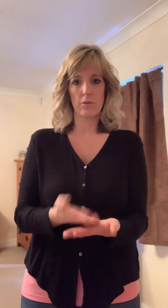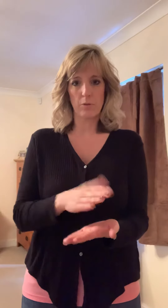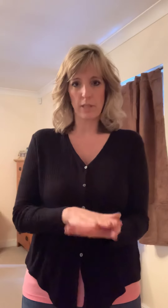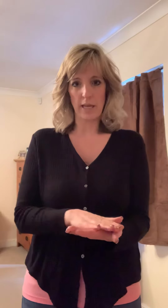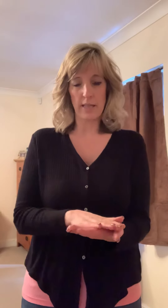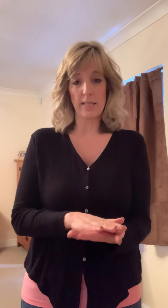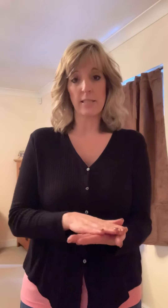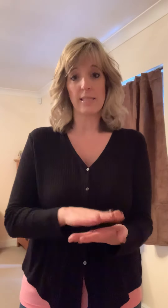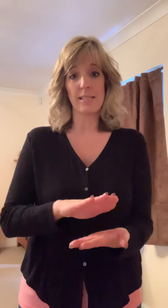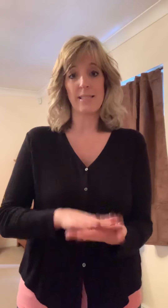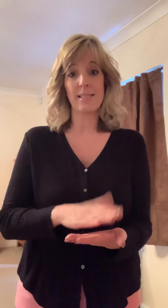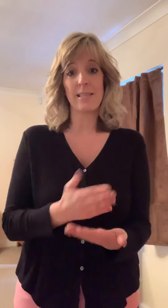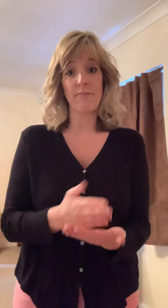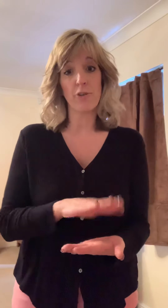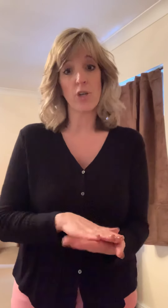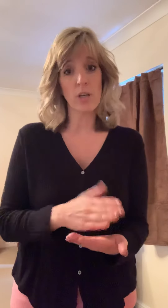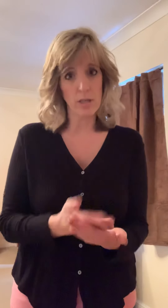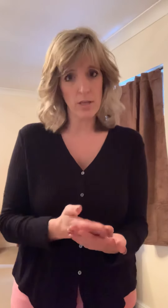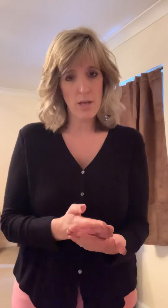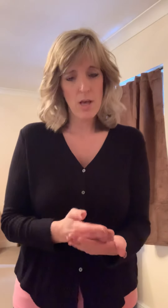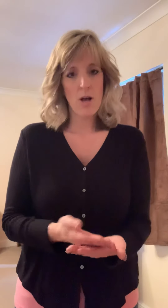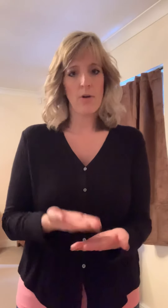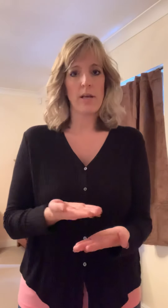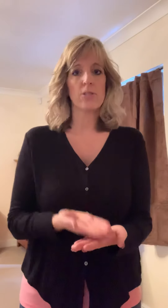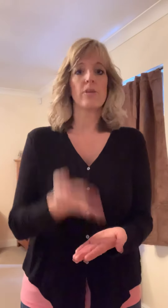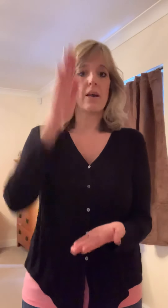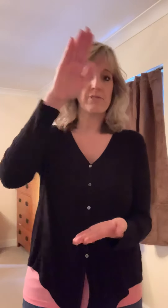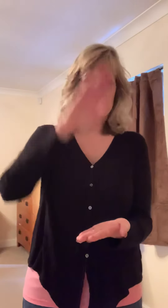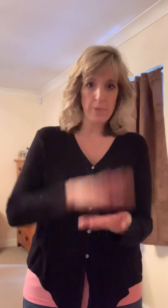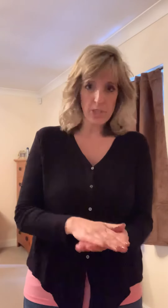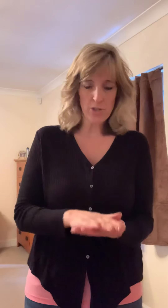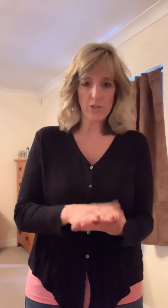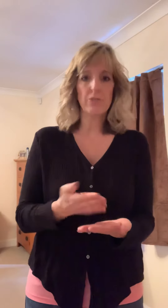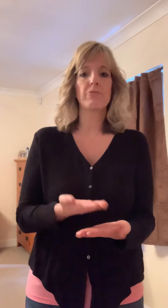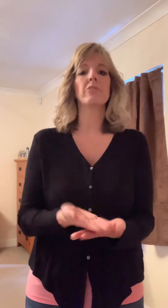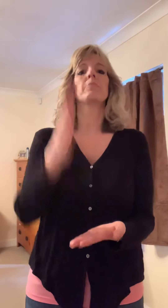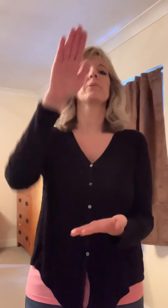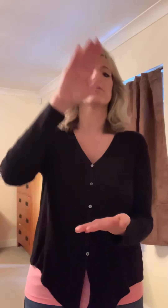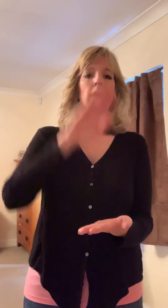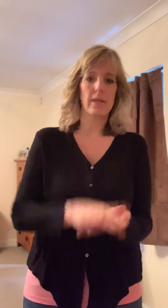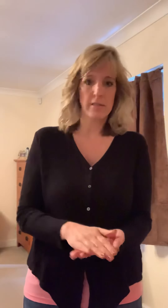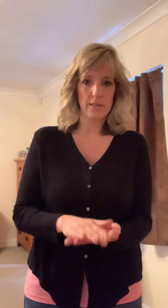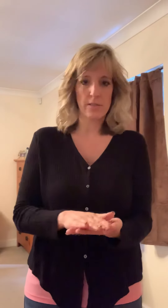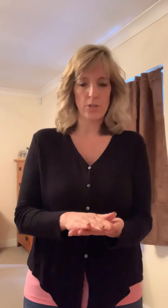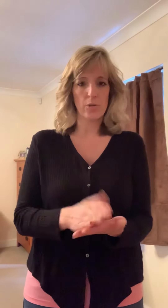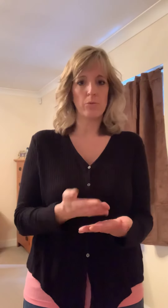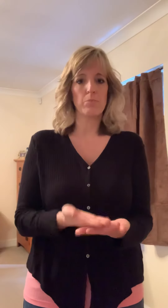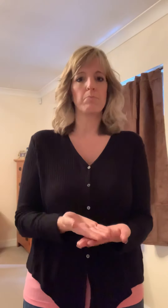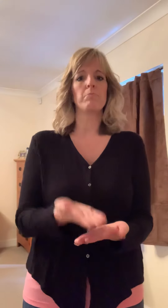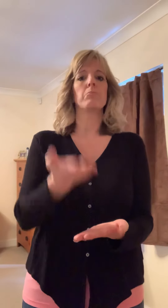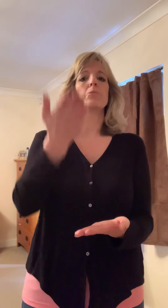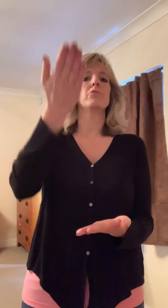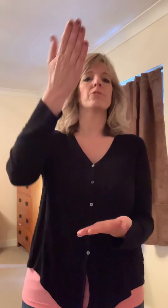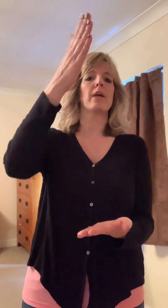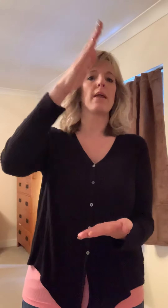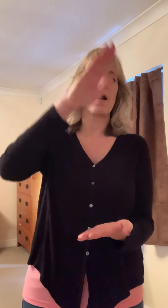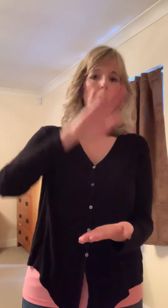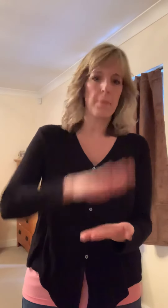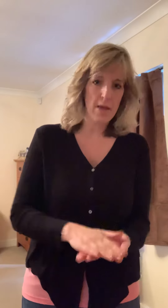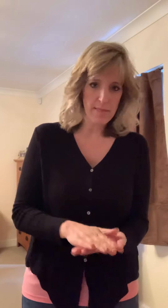quick like this because this is a sign for cook. Okay, so you have to make sure you flip your hand, you move your hand up and then